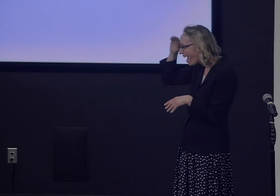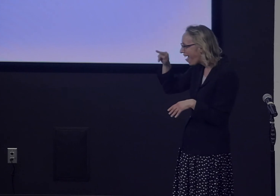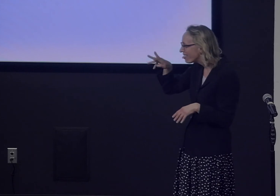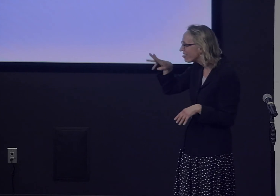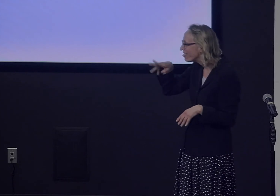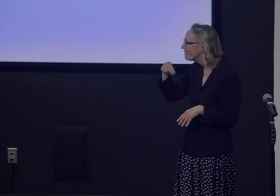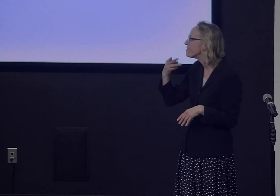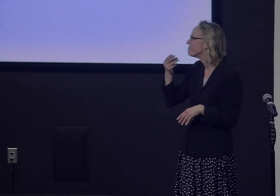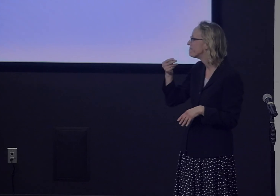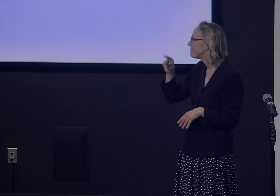psycholinguistics,